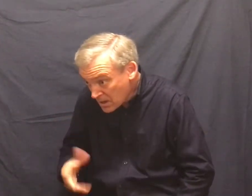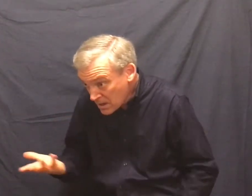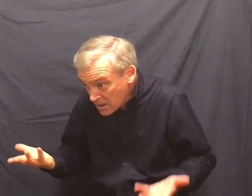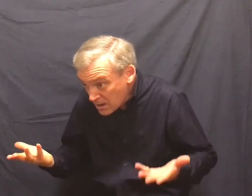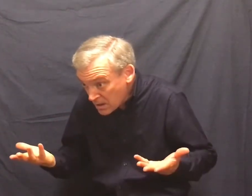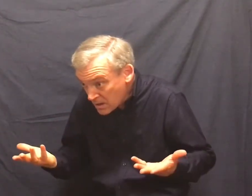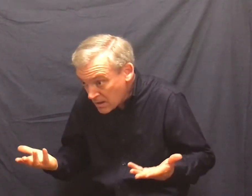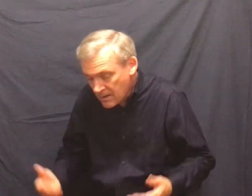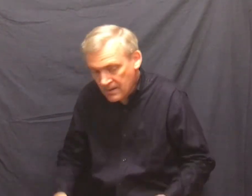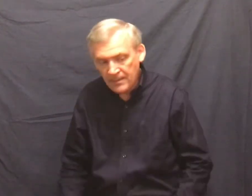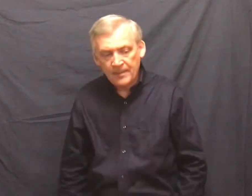No, said George.